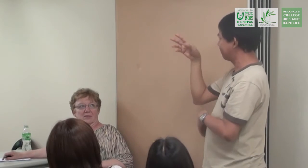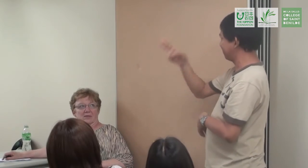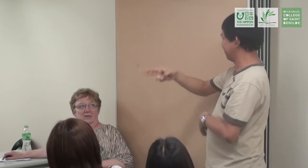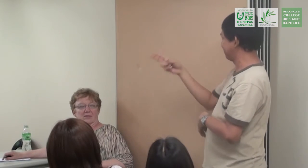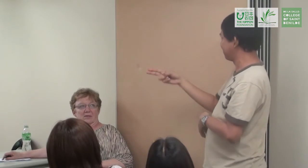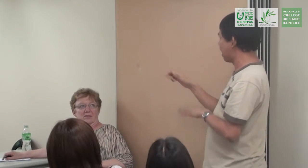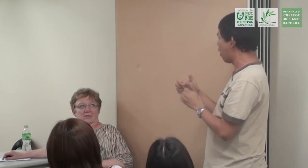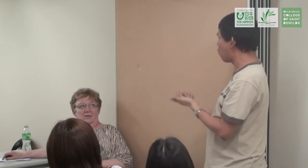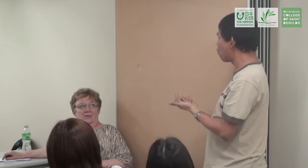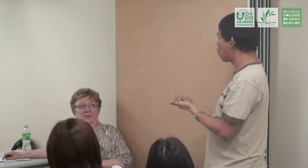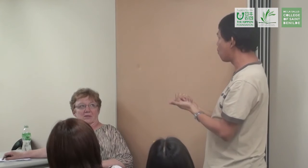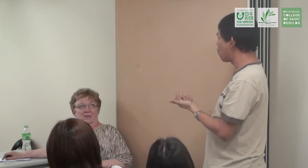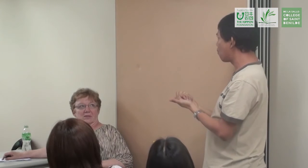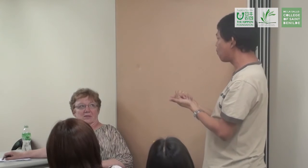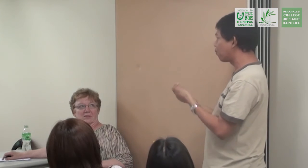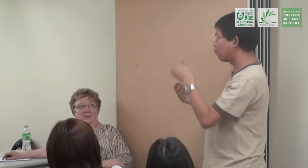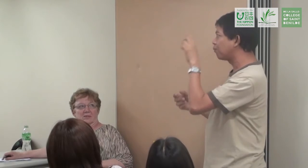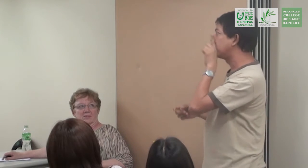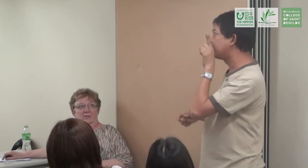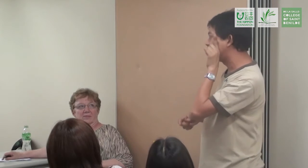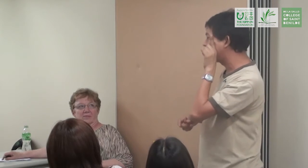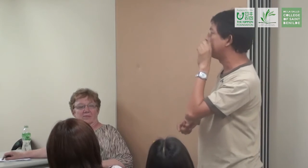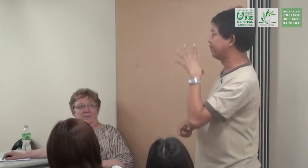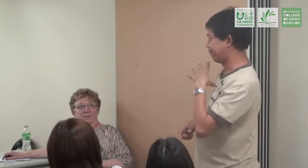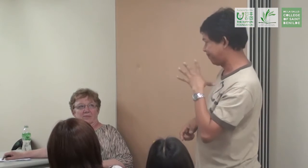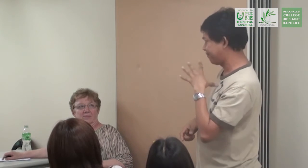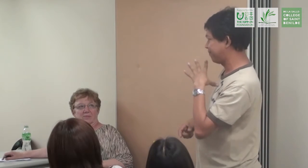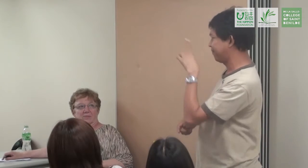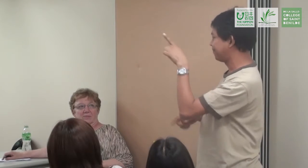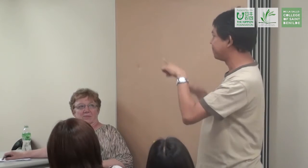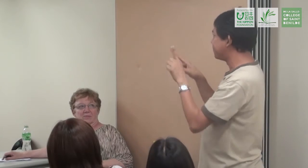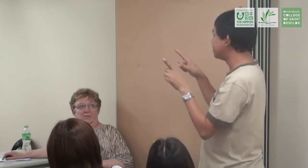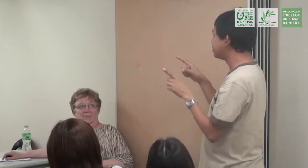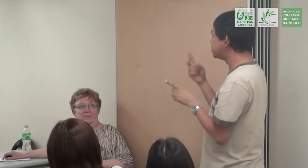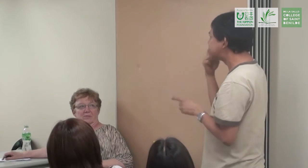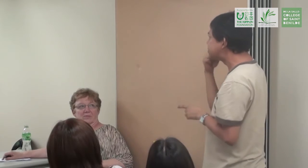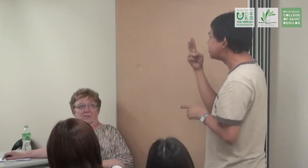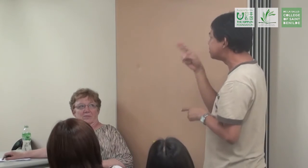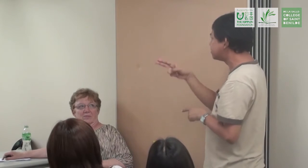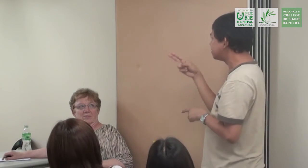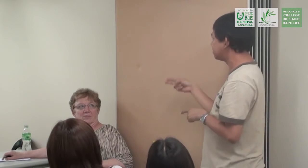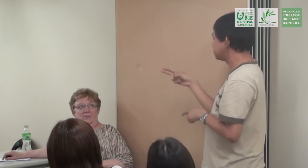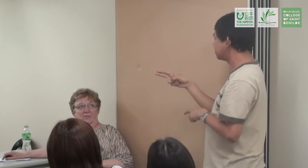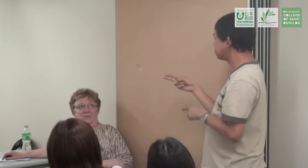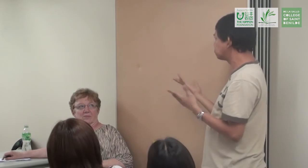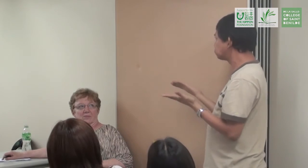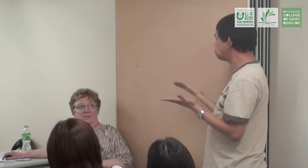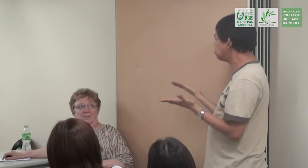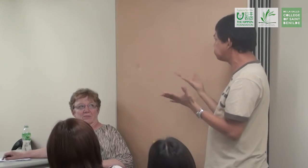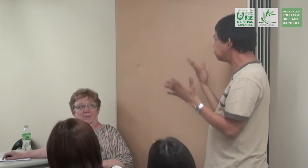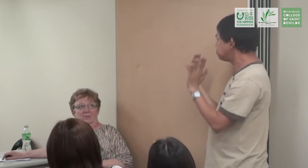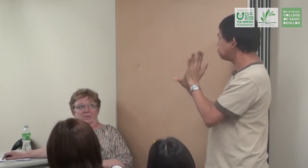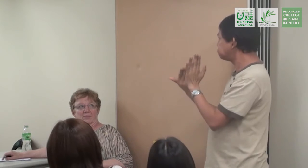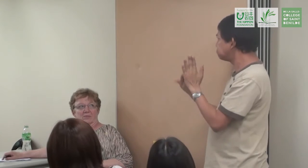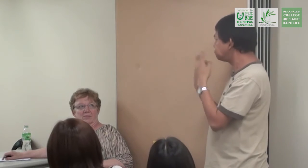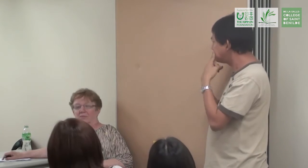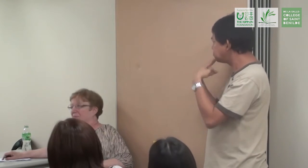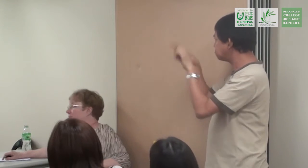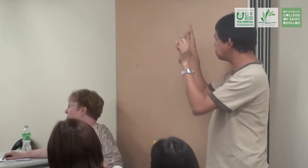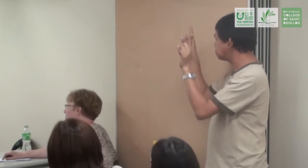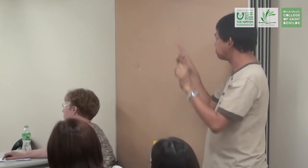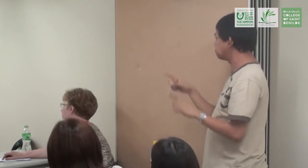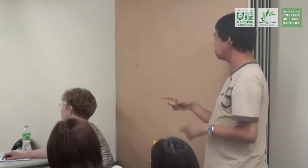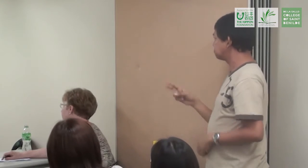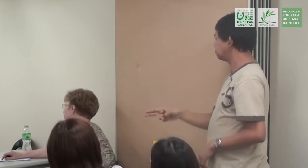What's the proof of your research, or for the hard of hearing, for the deaf, it's okay. But for the hard of hearing, where did you get your